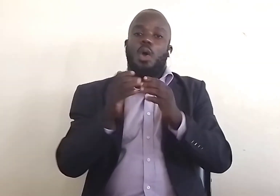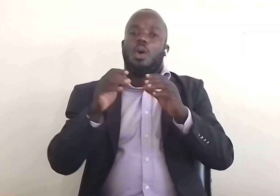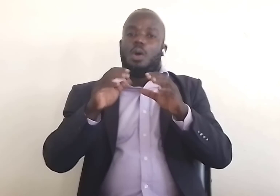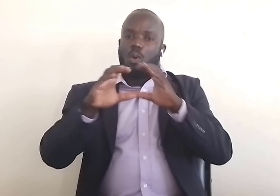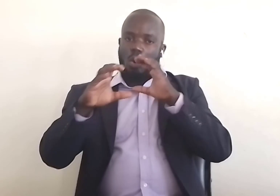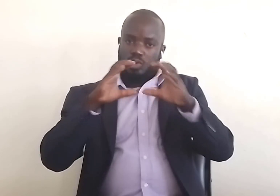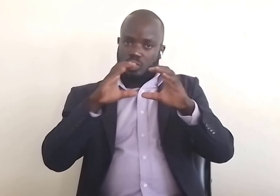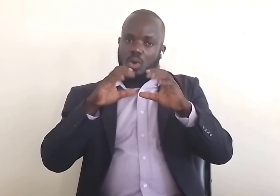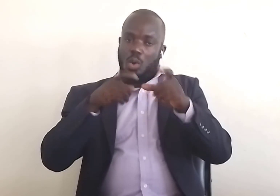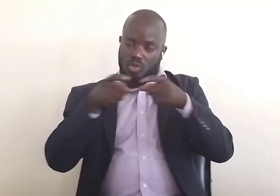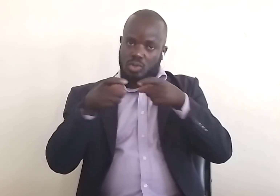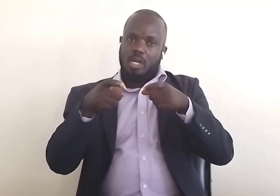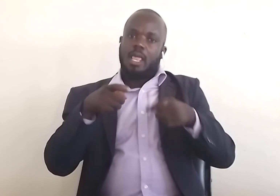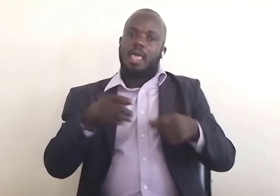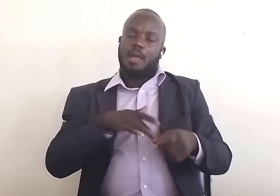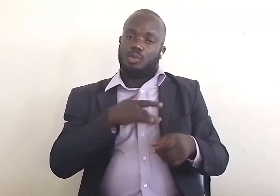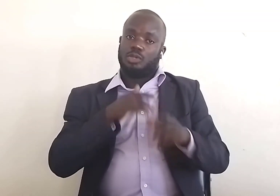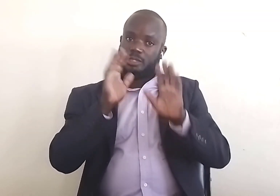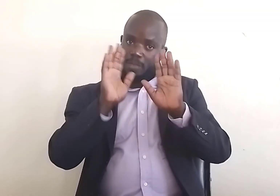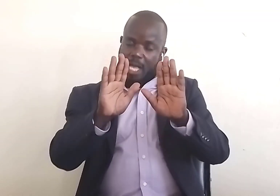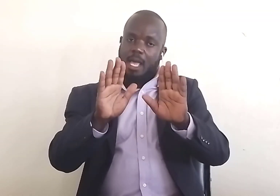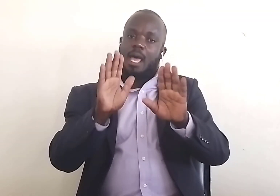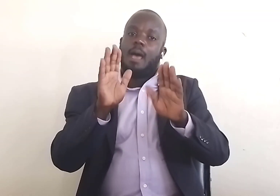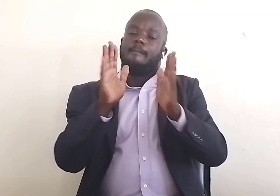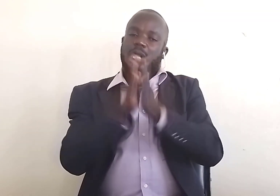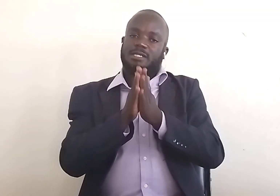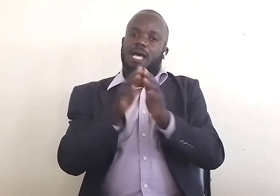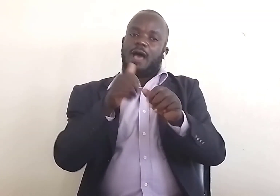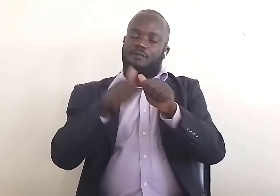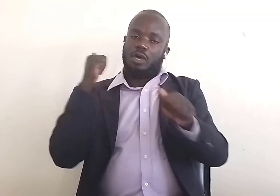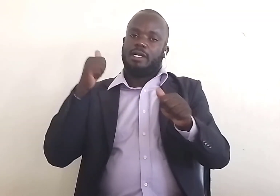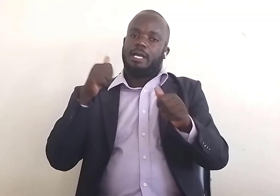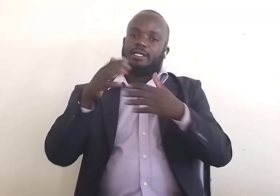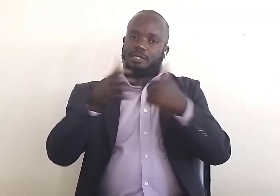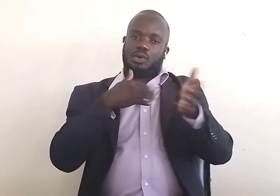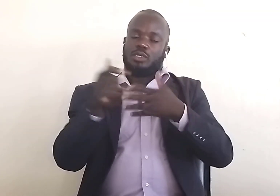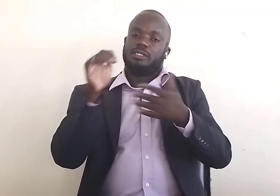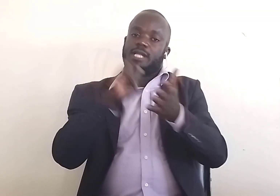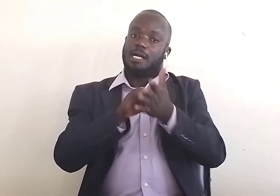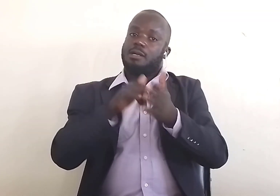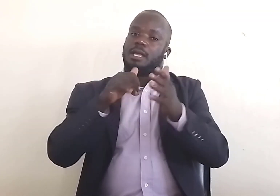emotions and avoid those signals that can destroy the image of the person you want to become.